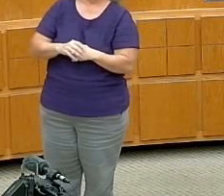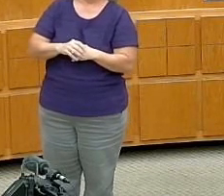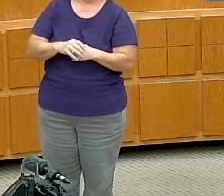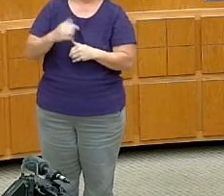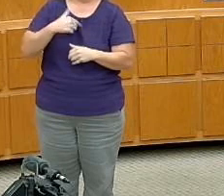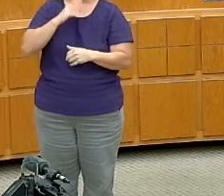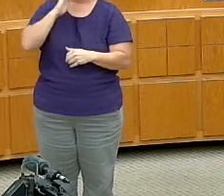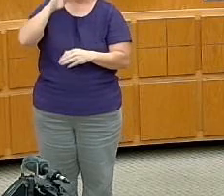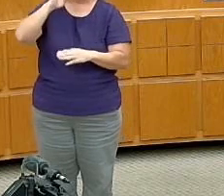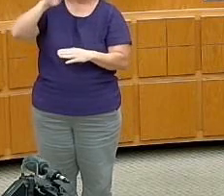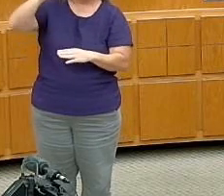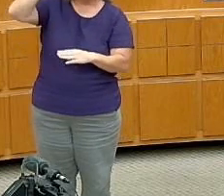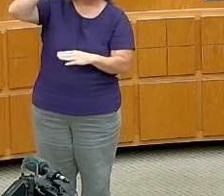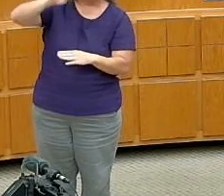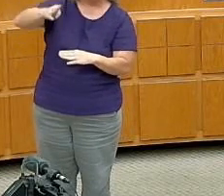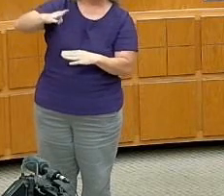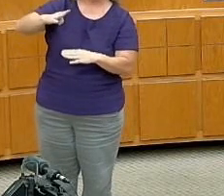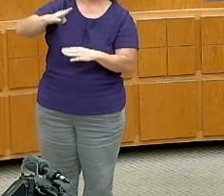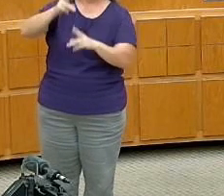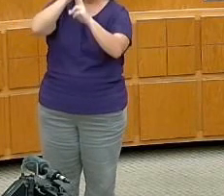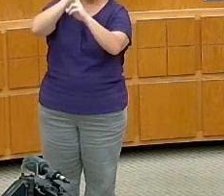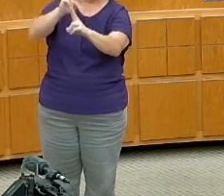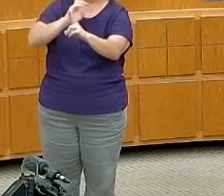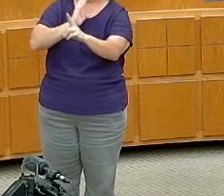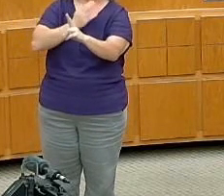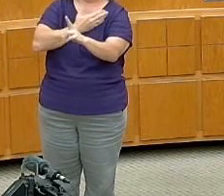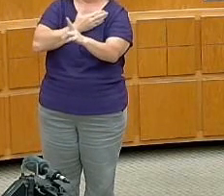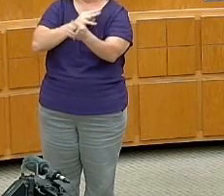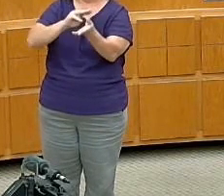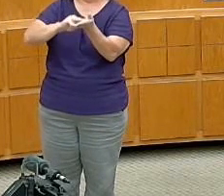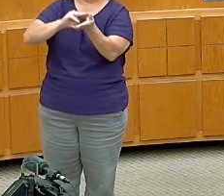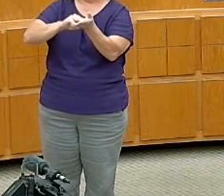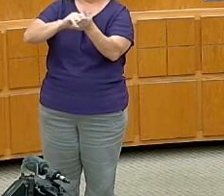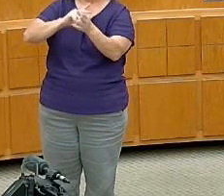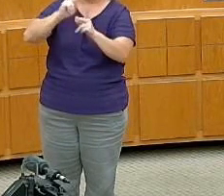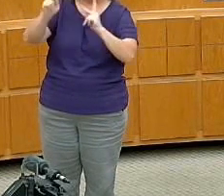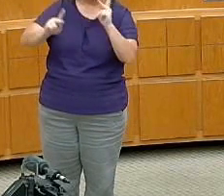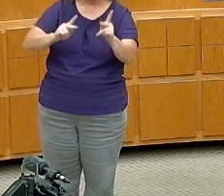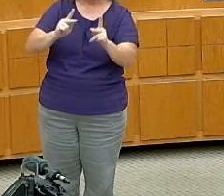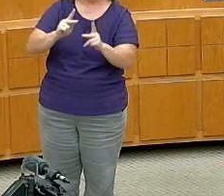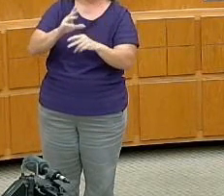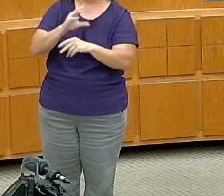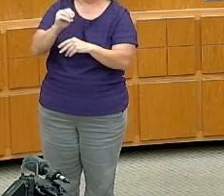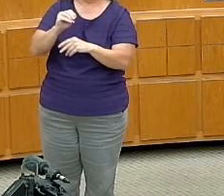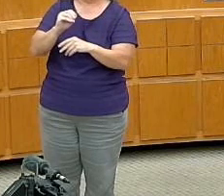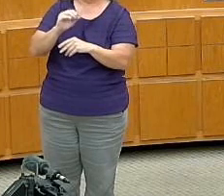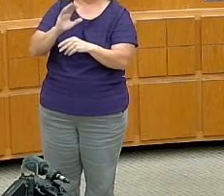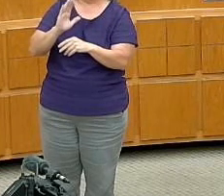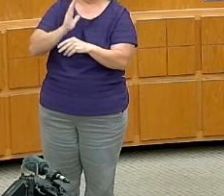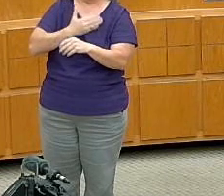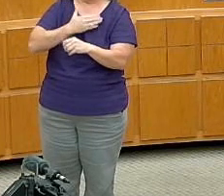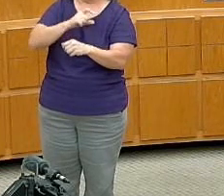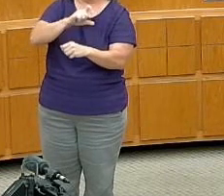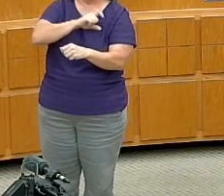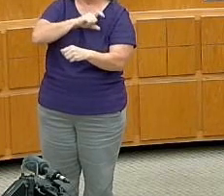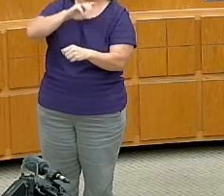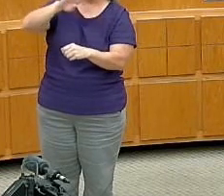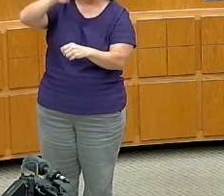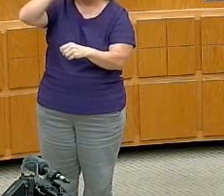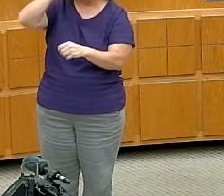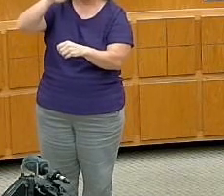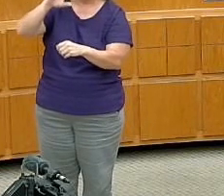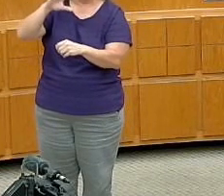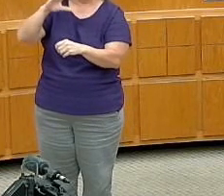and then also our medical professionals in their honor, to thank them for putting their lives really at risk pretty much every